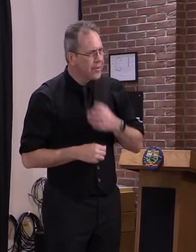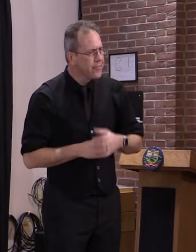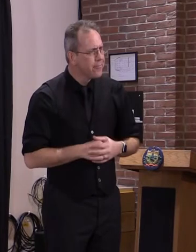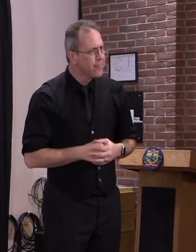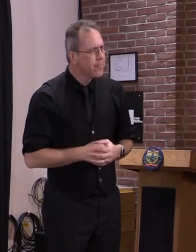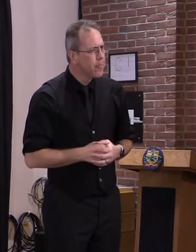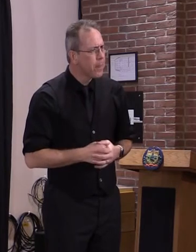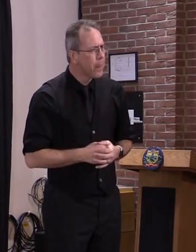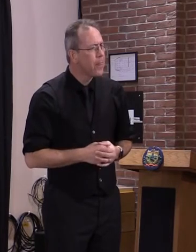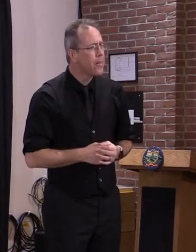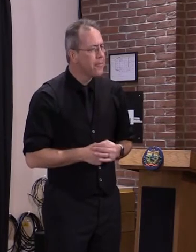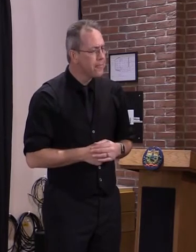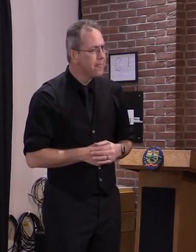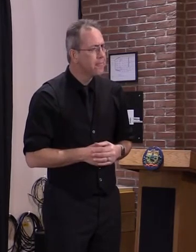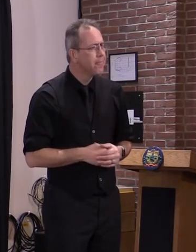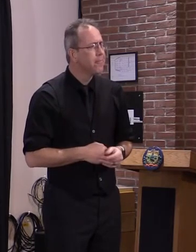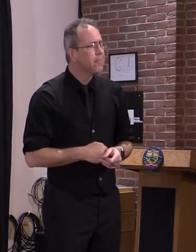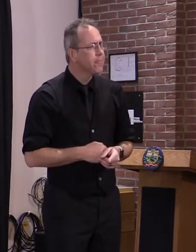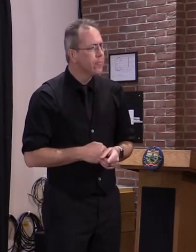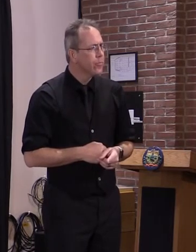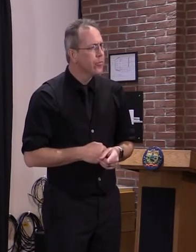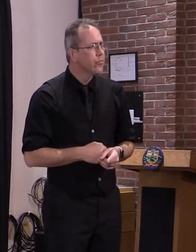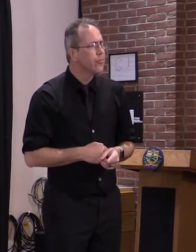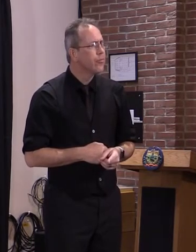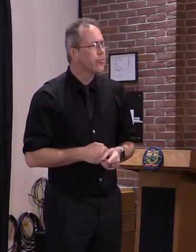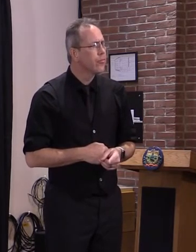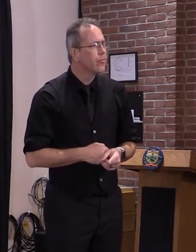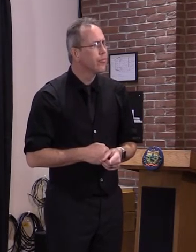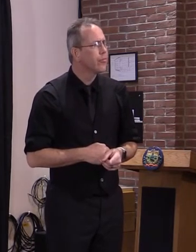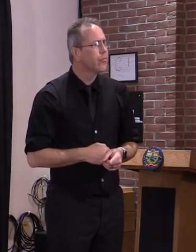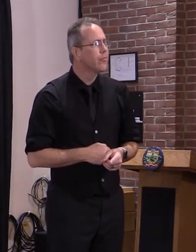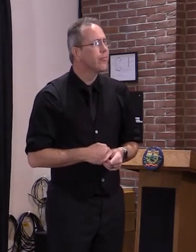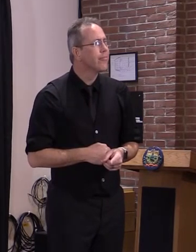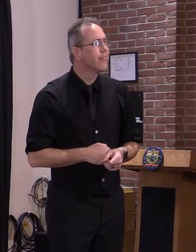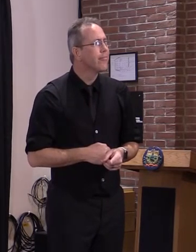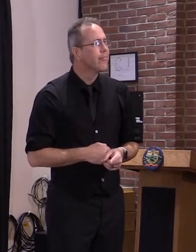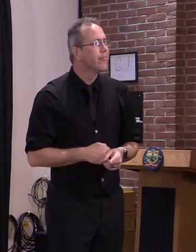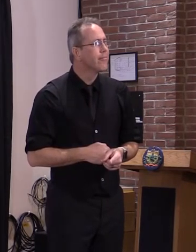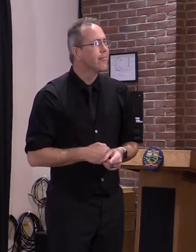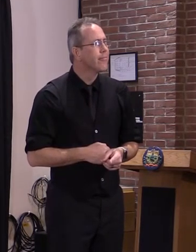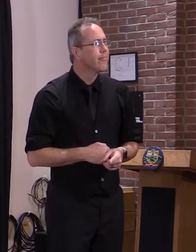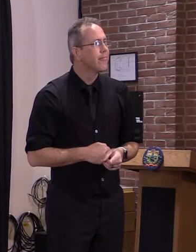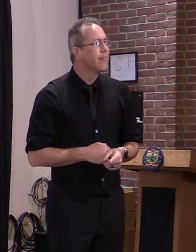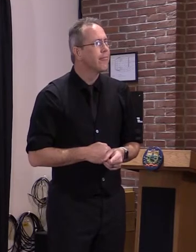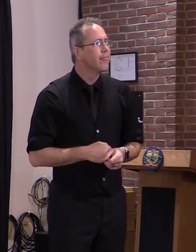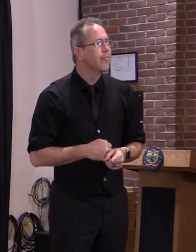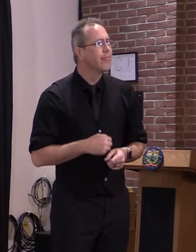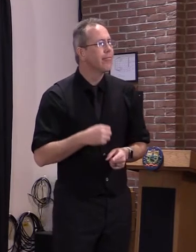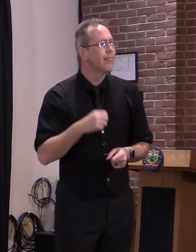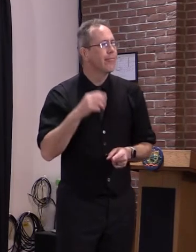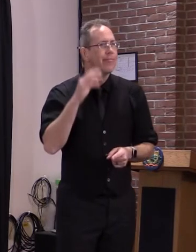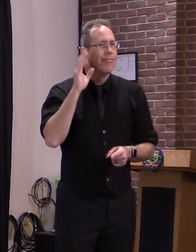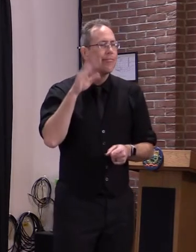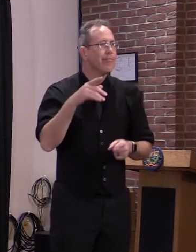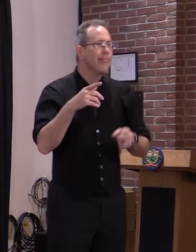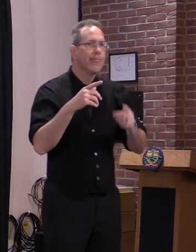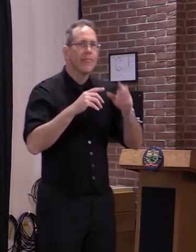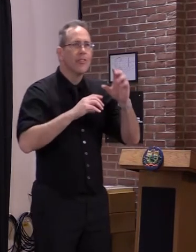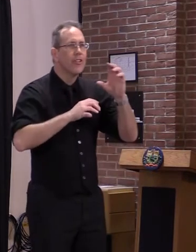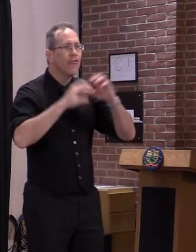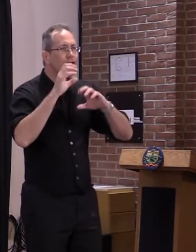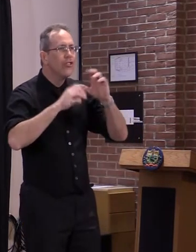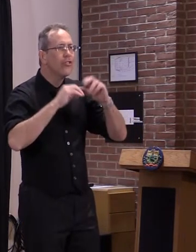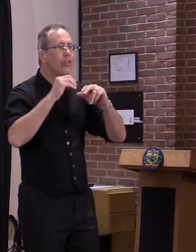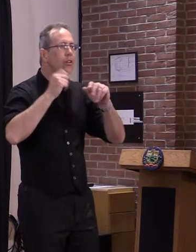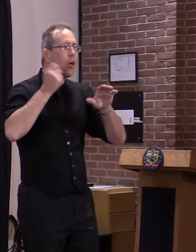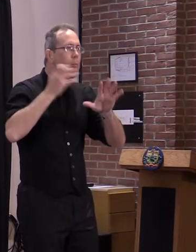season, and this is sort of the near wheelhouse. There's a lot of money available, of course, for construction, and the industry has actually been doing about